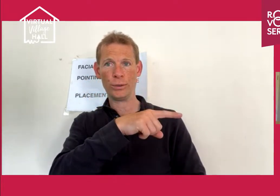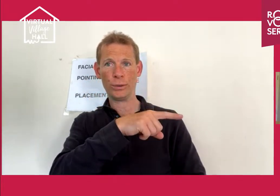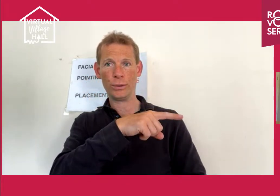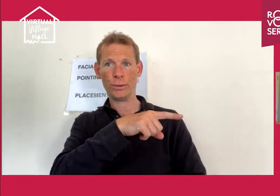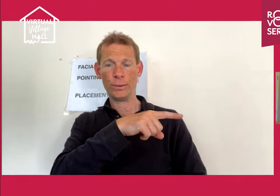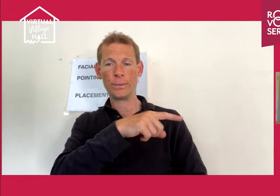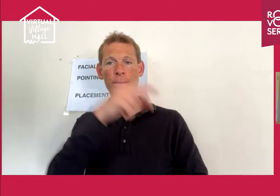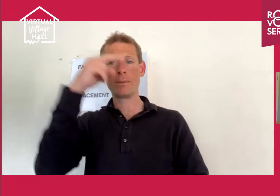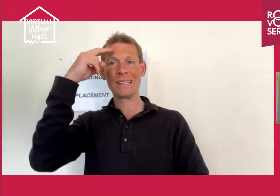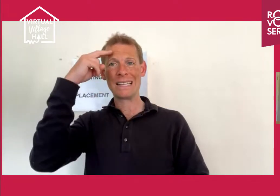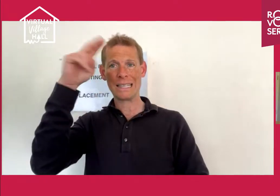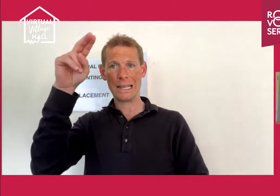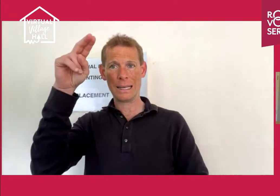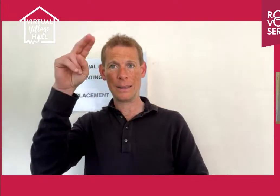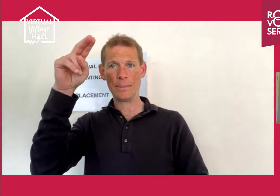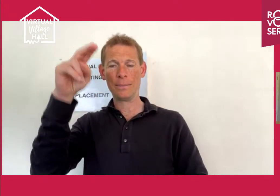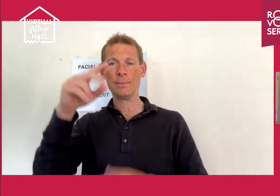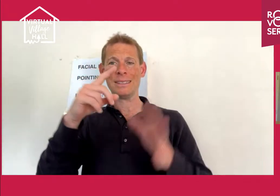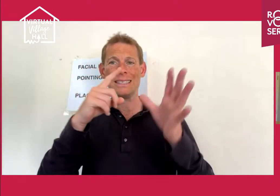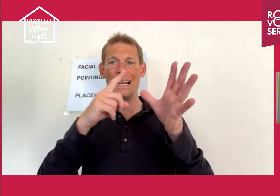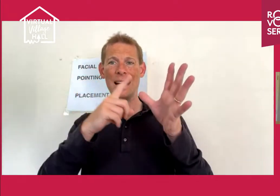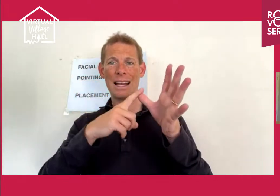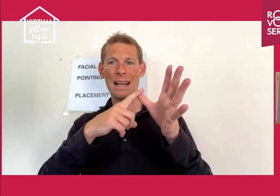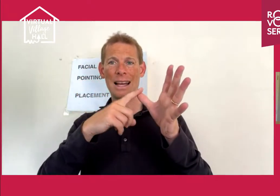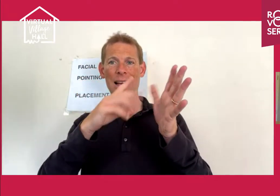My sister, and then pointing to a space,